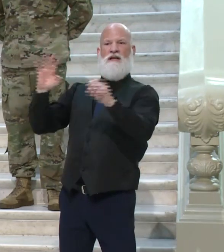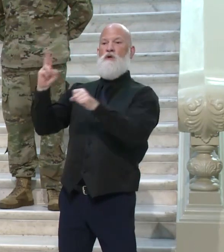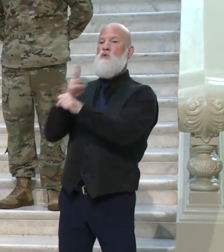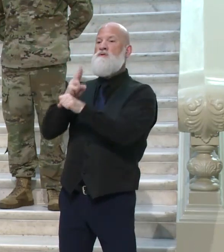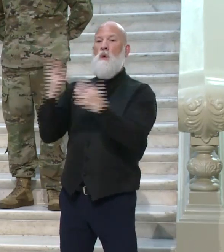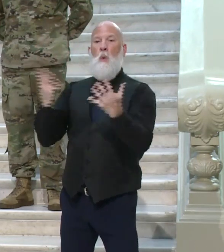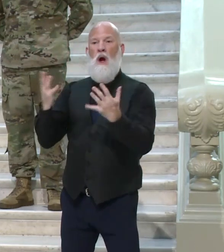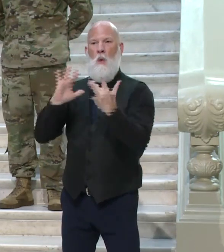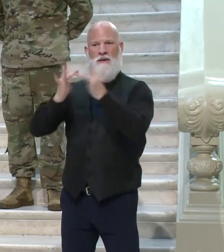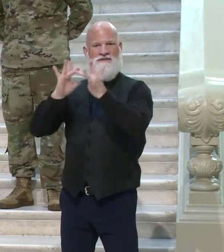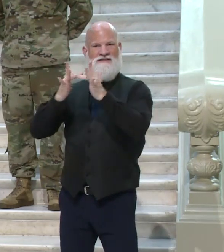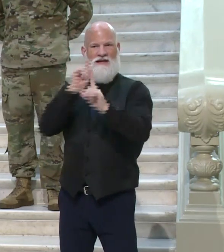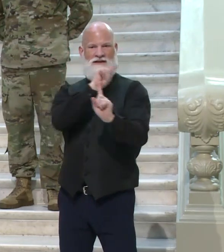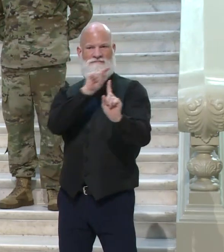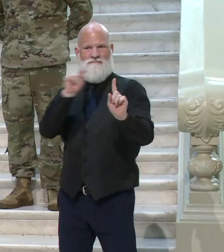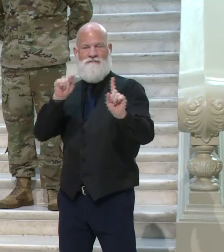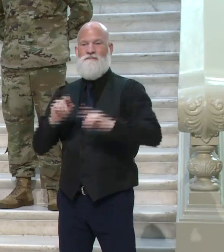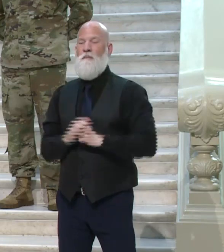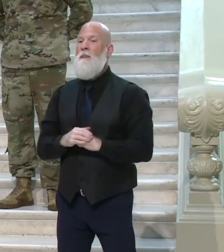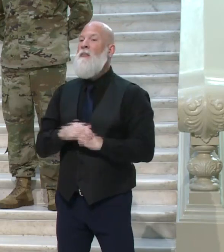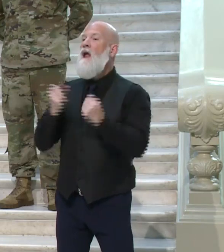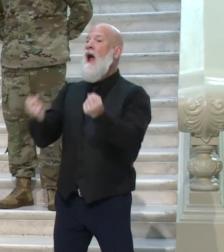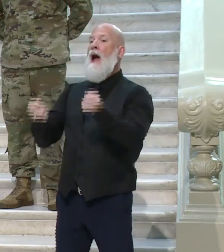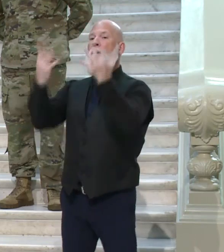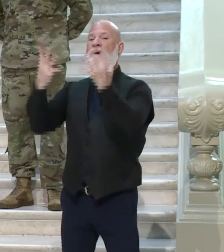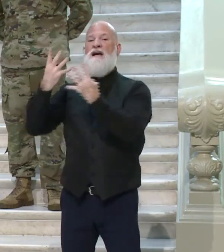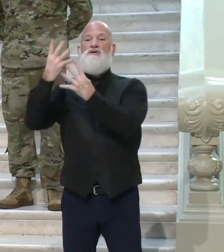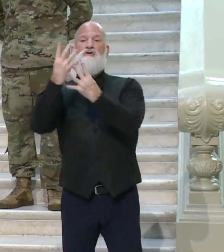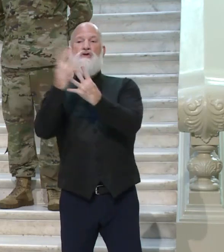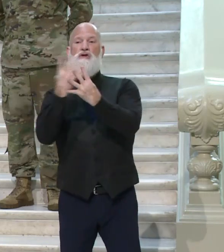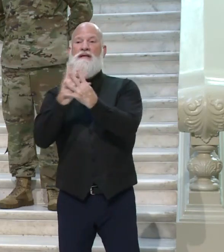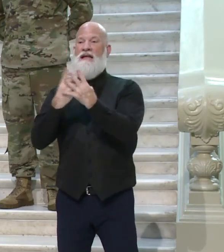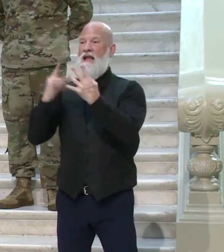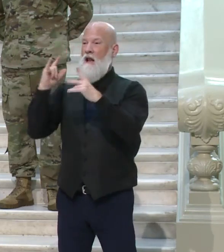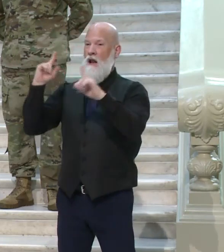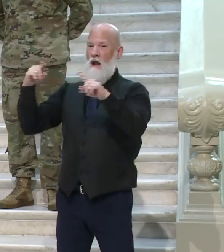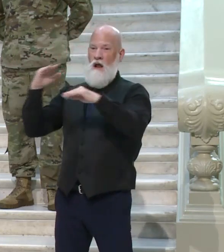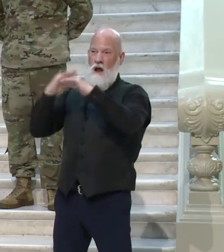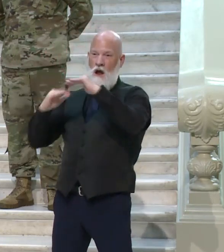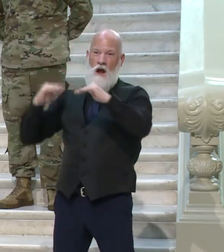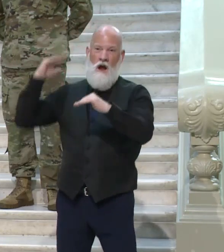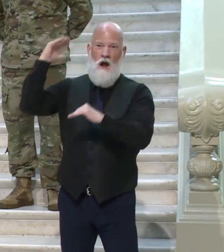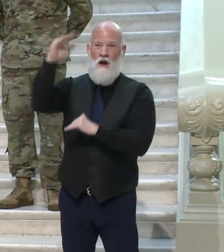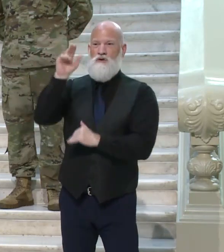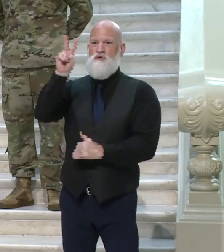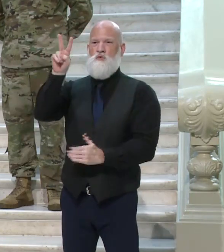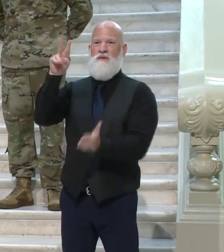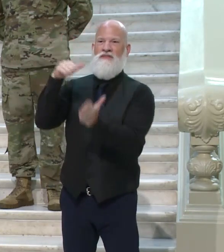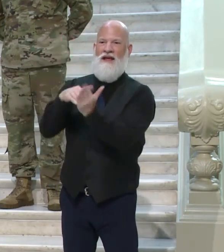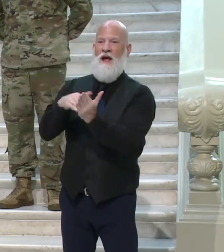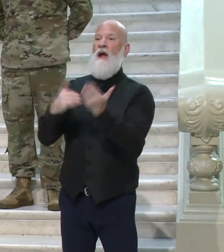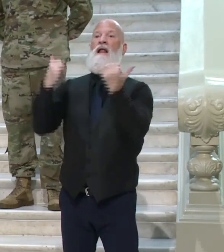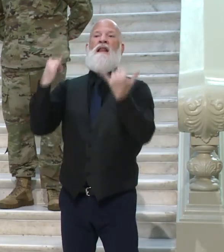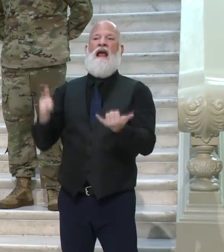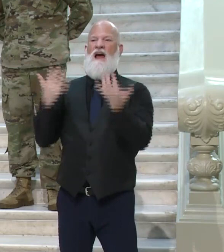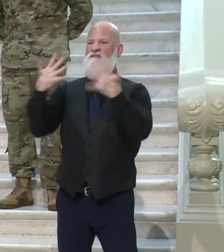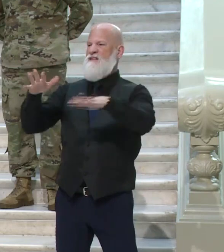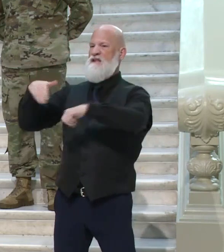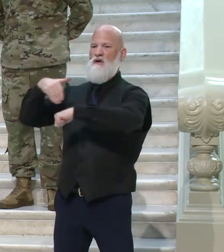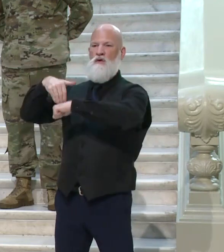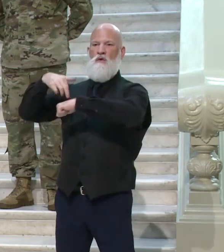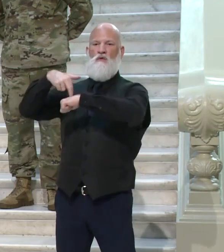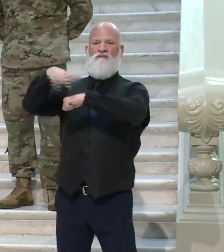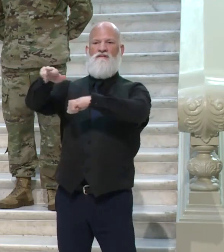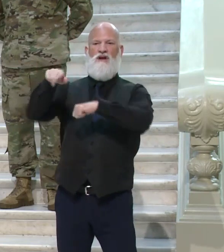Health has conducted 2,059 screenings with its clinicians and referred 1,513